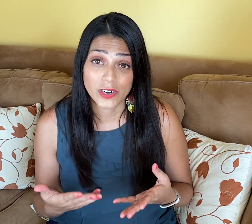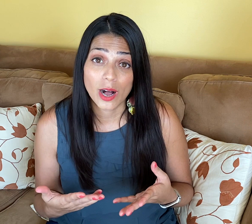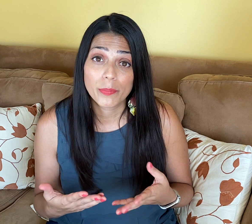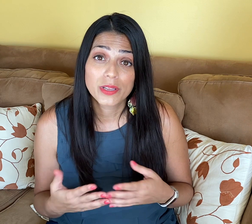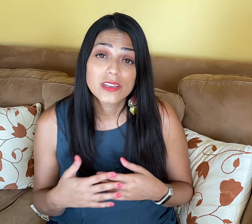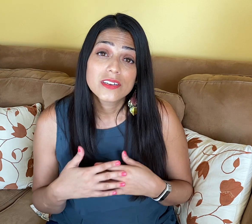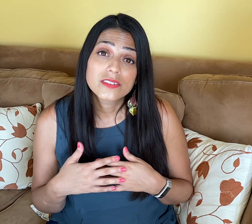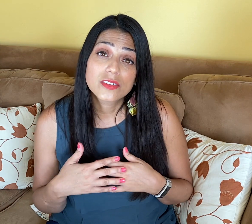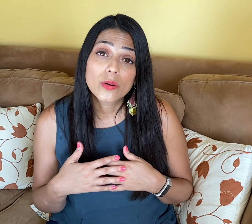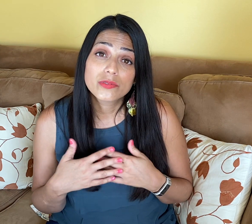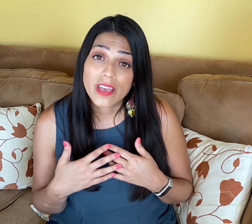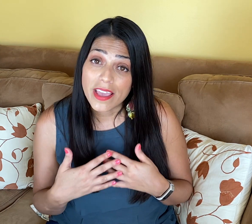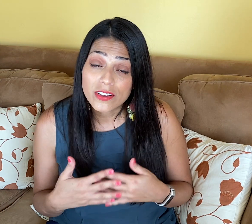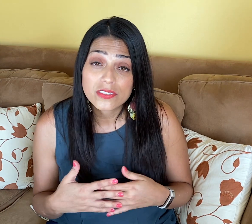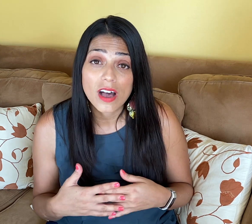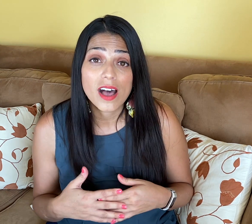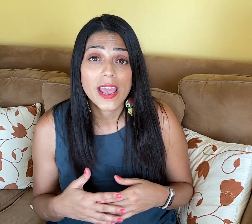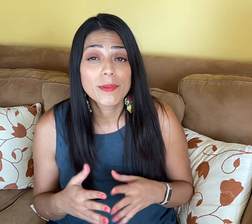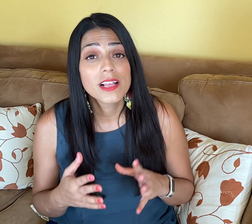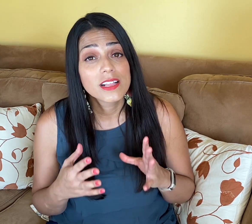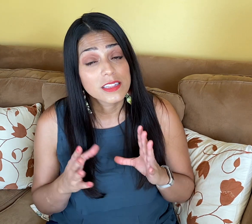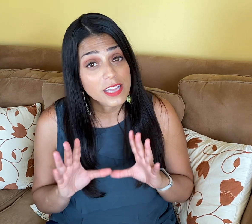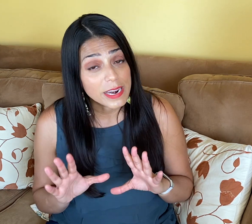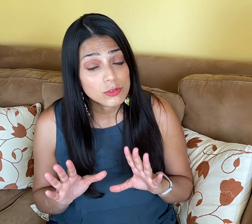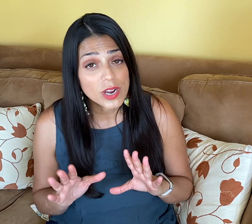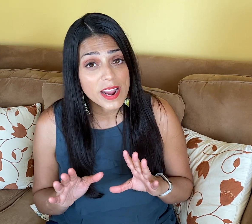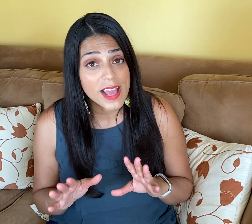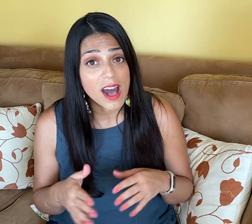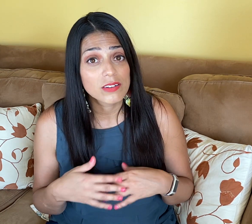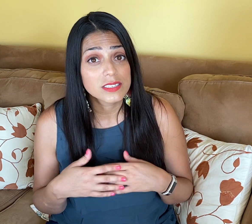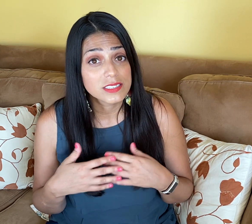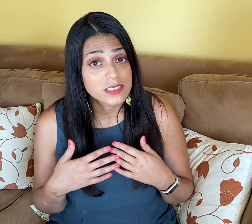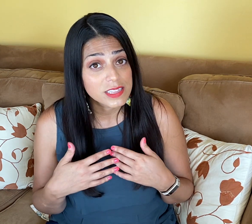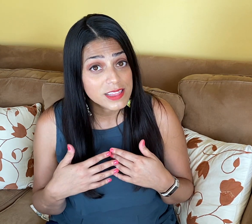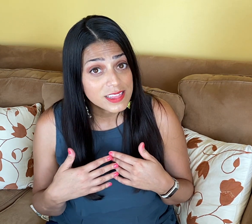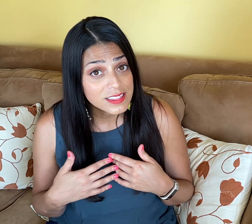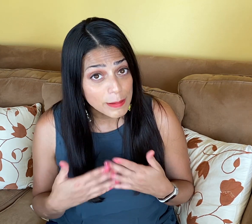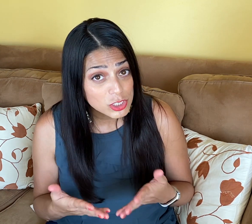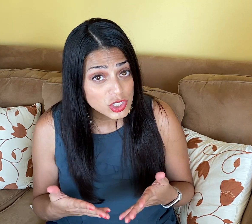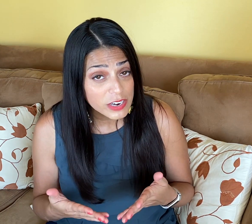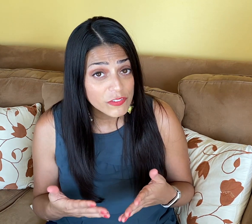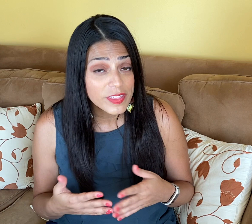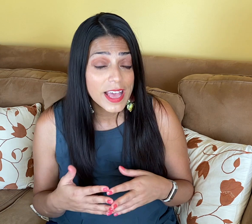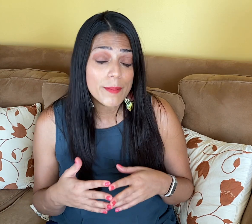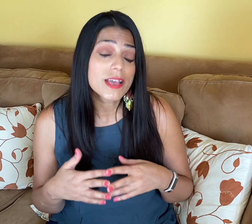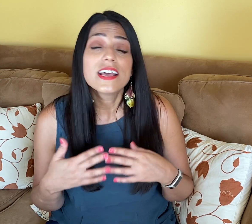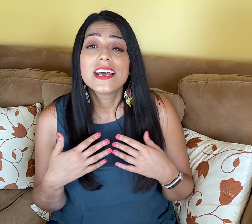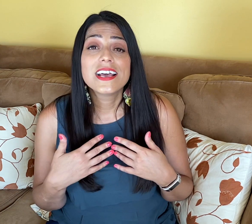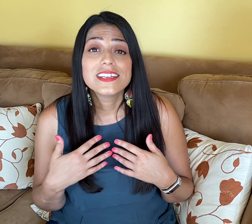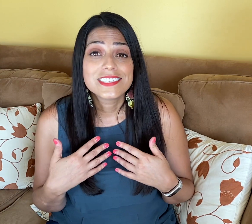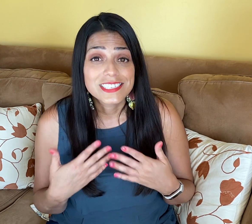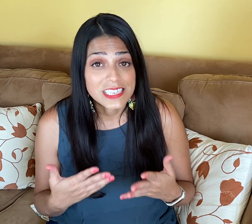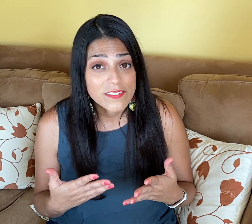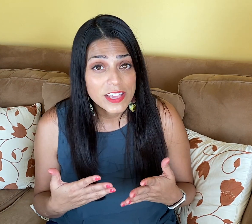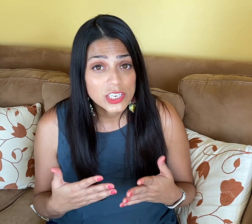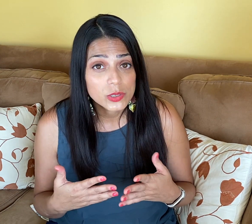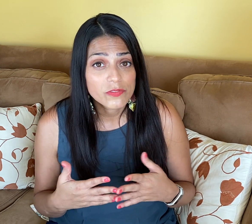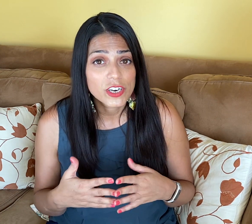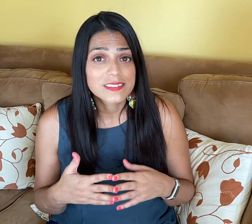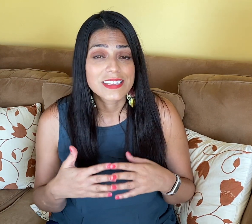help. So take your time, let them try it out, demonstrate for them, see if they can do it first. And if